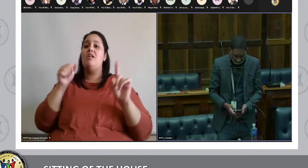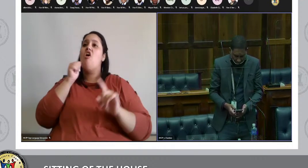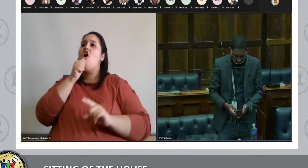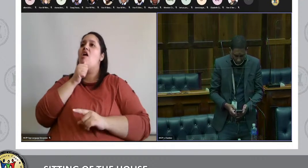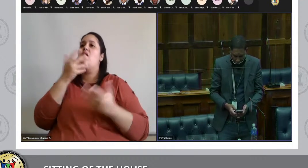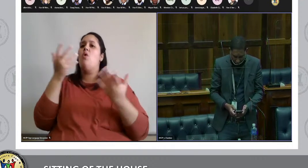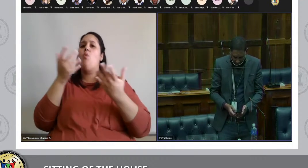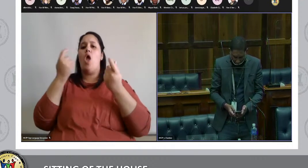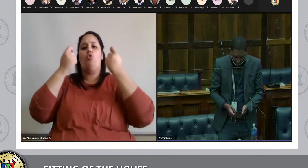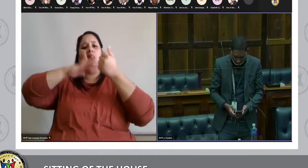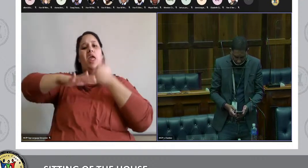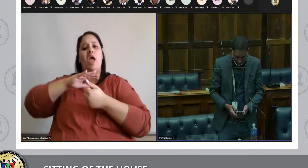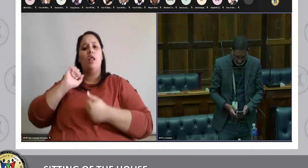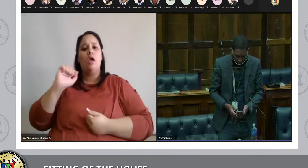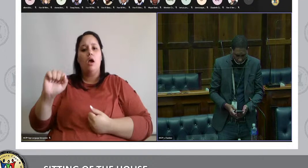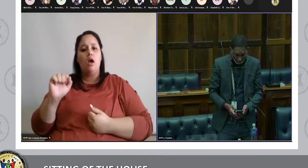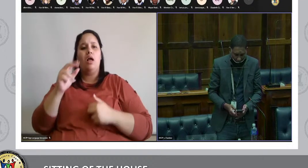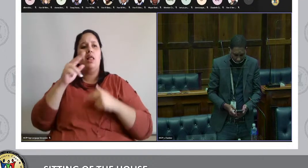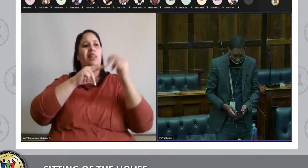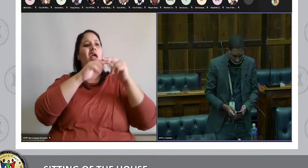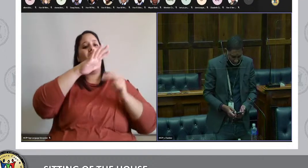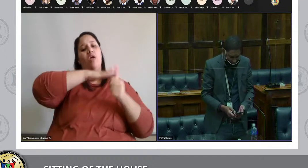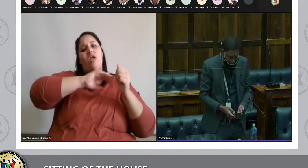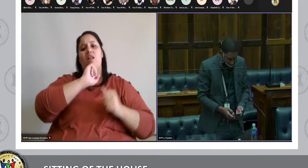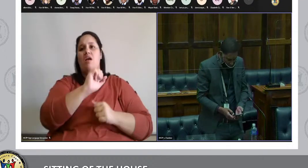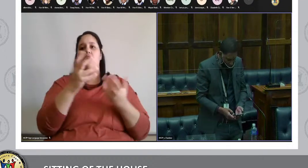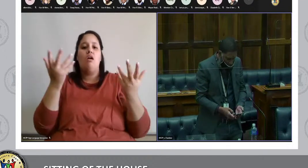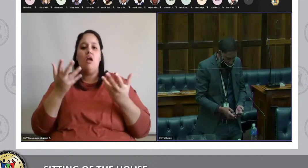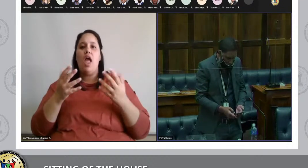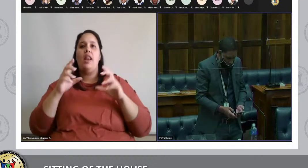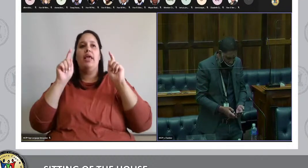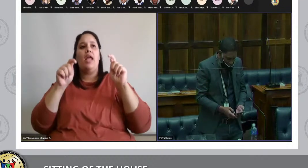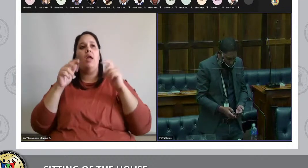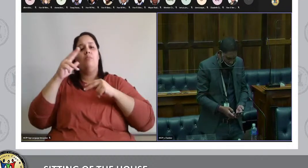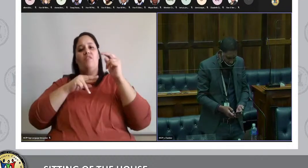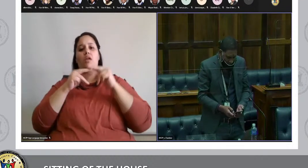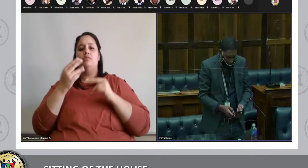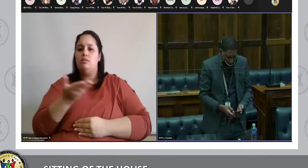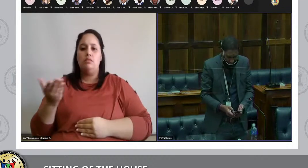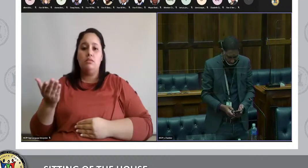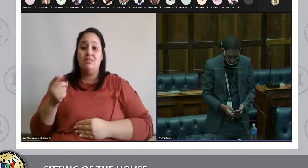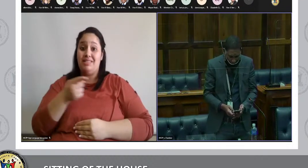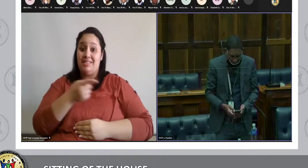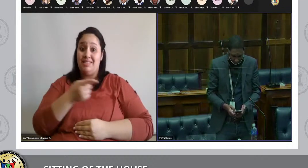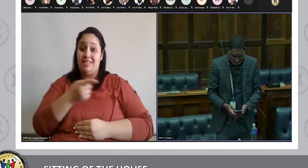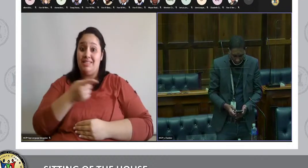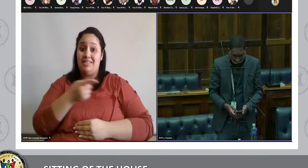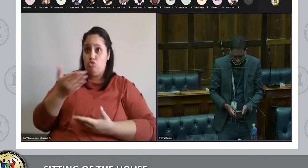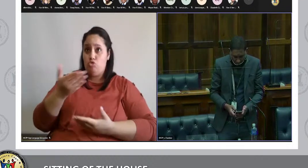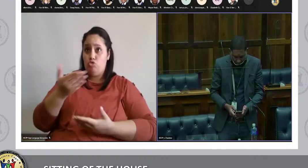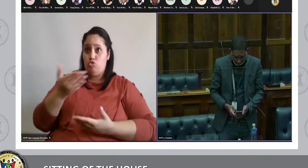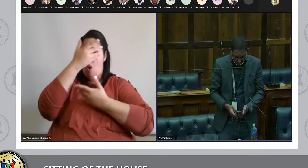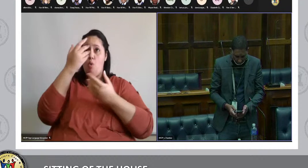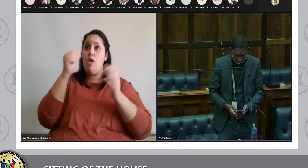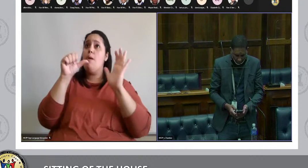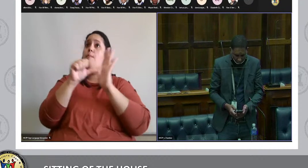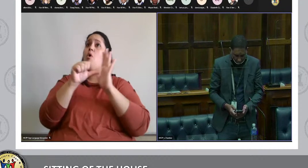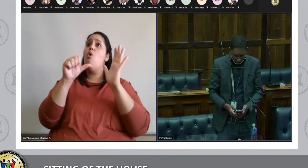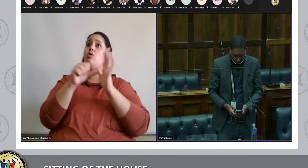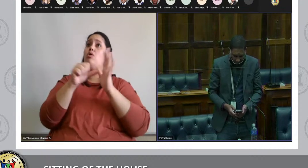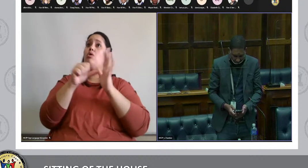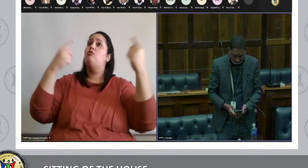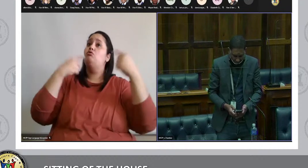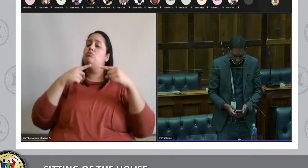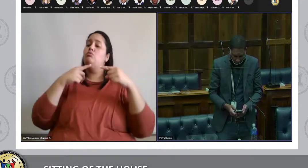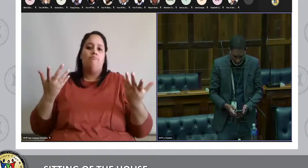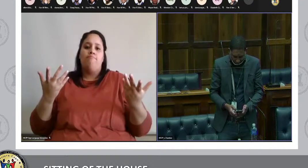the Tannies in the townships and on the Cape Flats, who do not hear about such important announcements? It is out